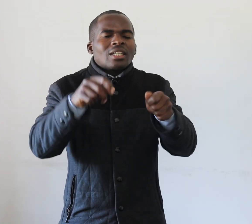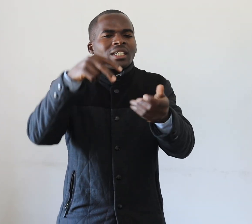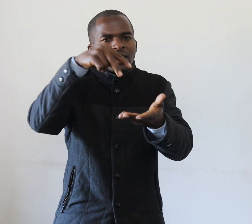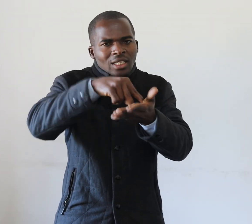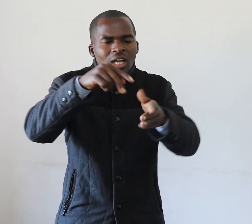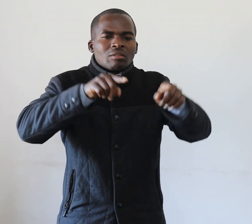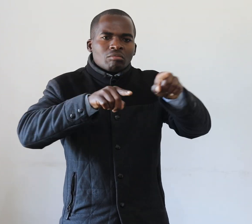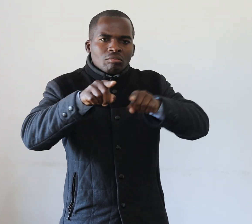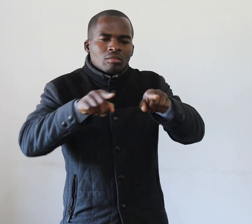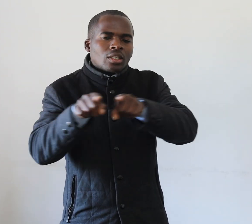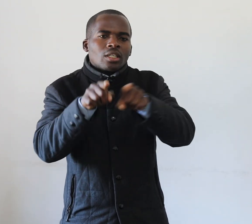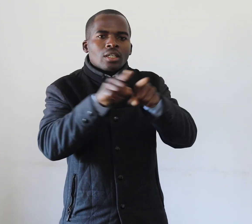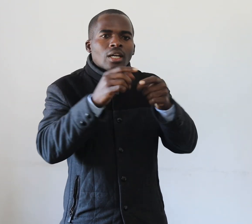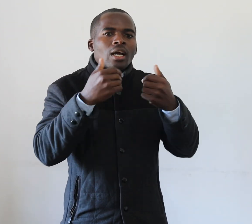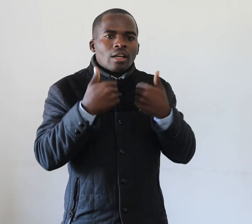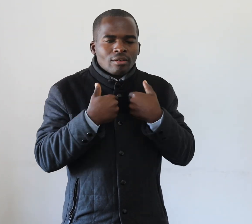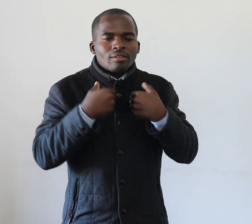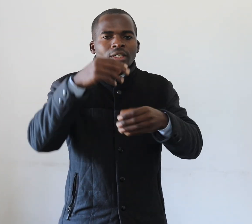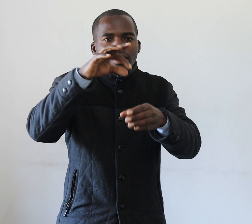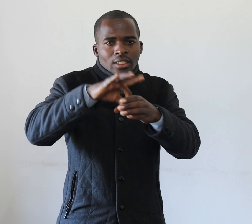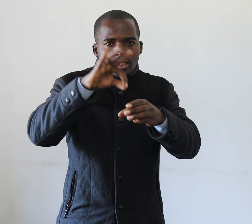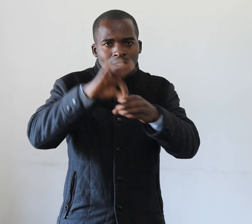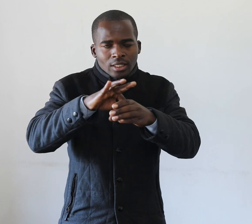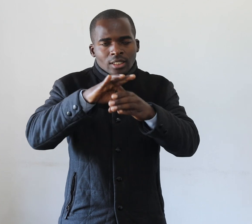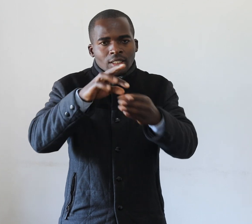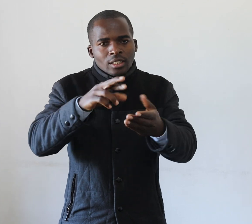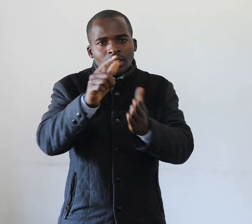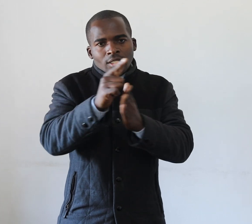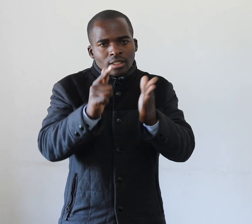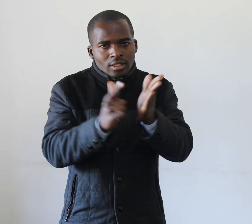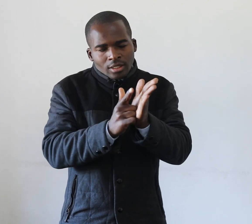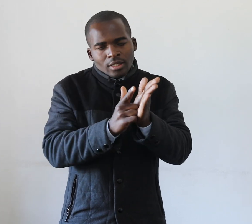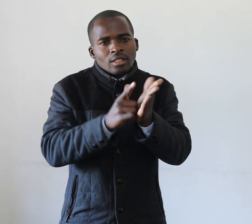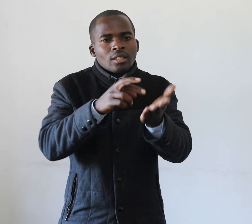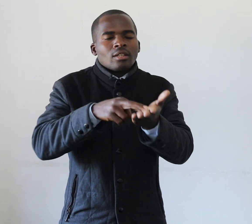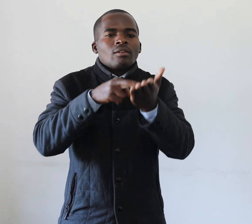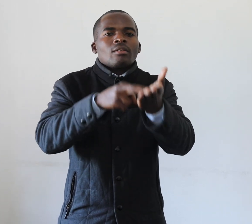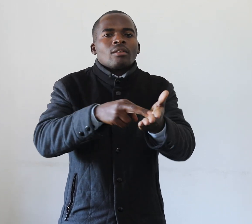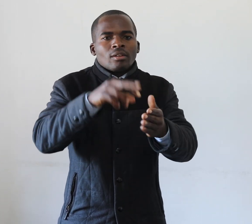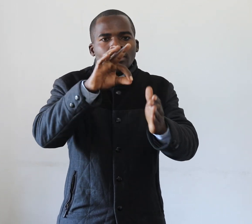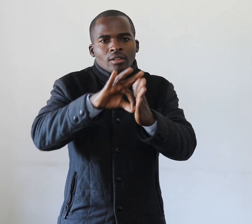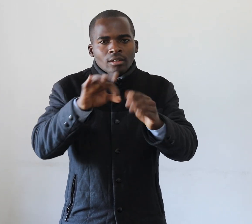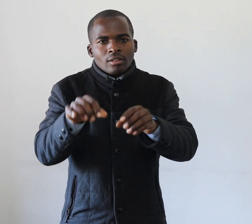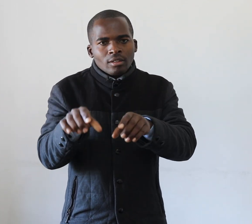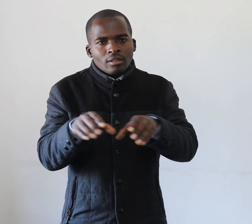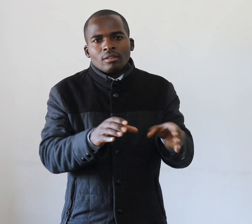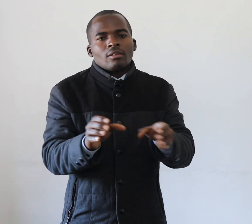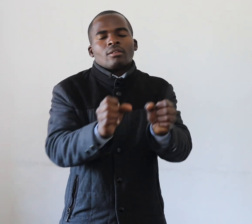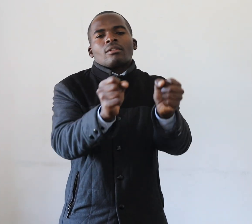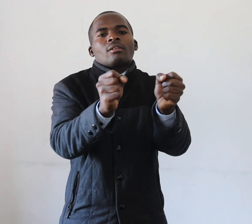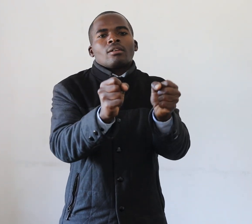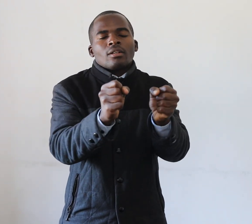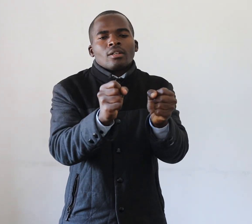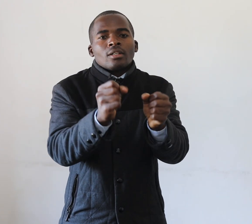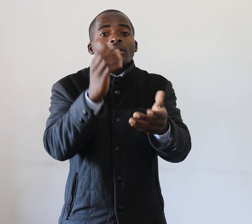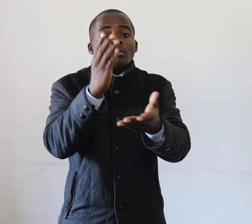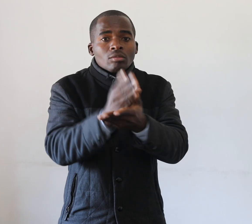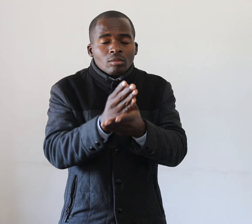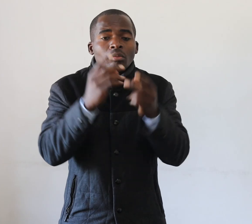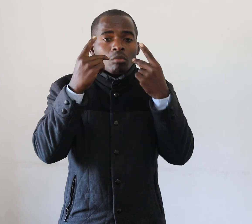placed on a proportional representation list, and also barred from holding public office. So the law